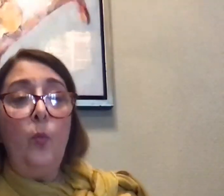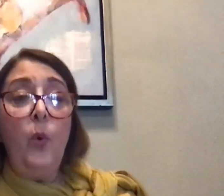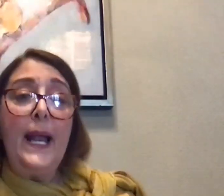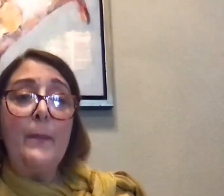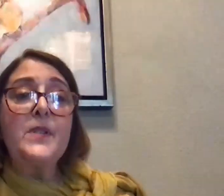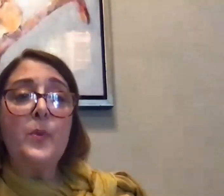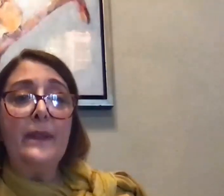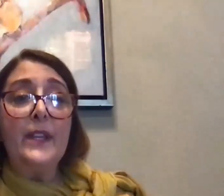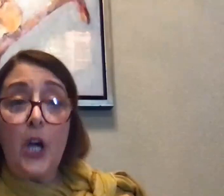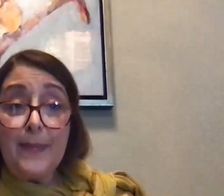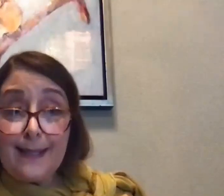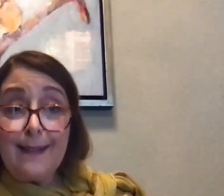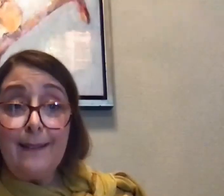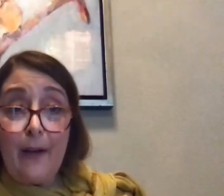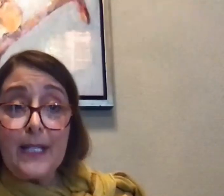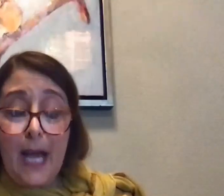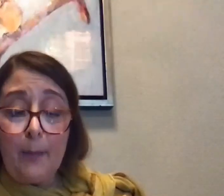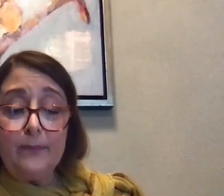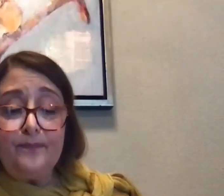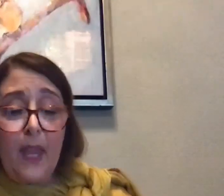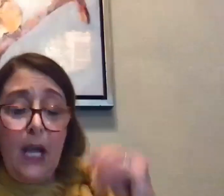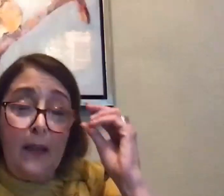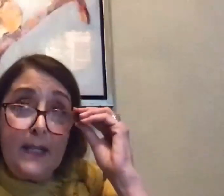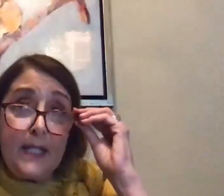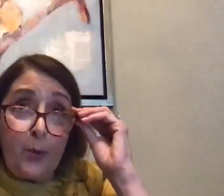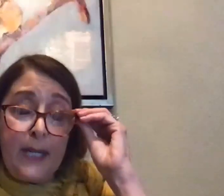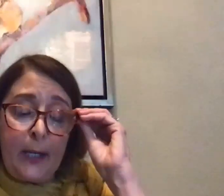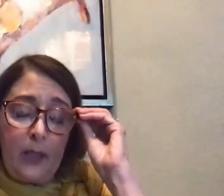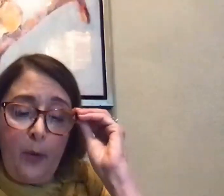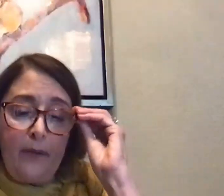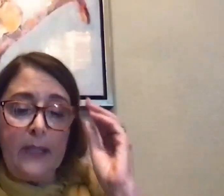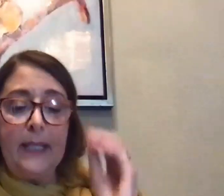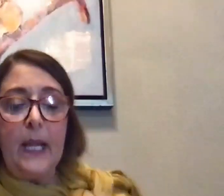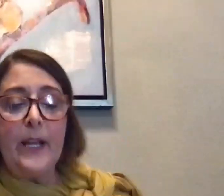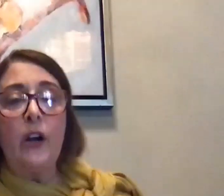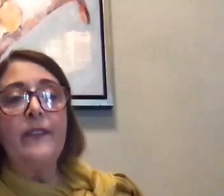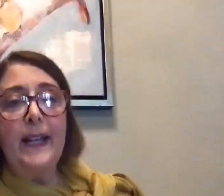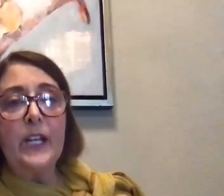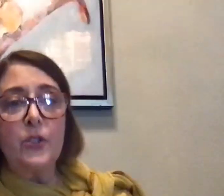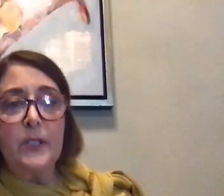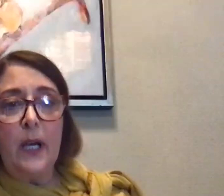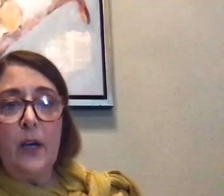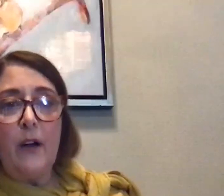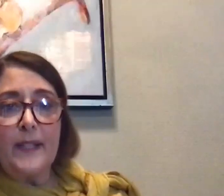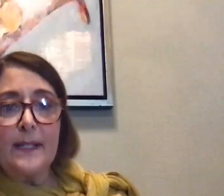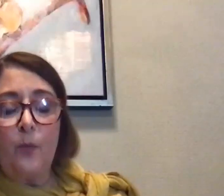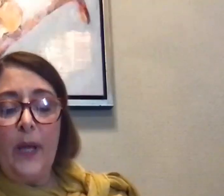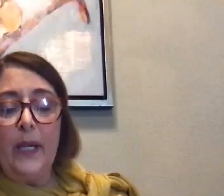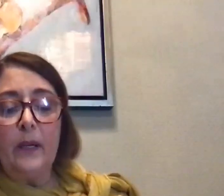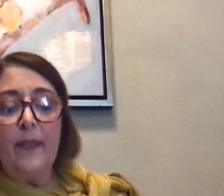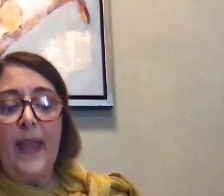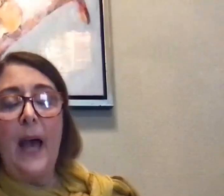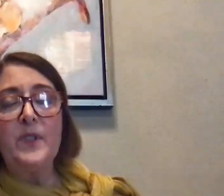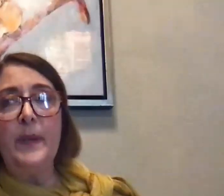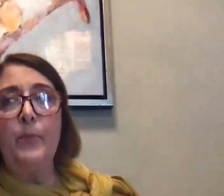But what happens when the job doesn't allow it to happen? This is particularly prevalent in our financial office